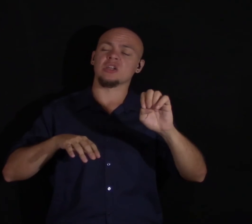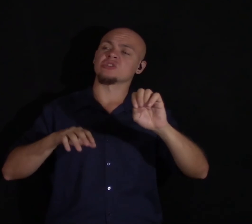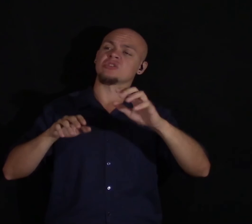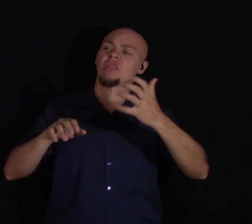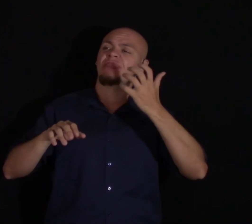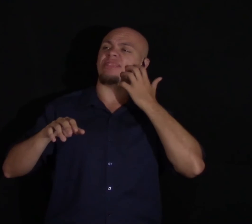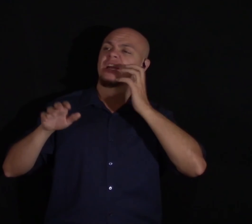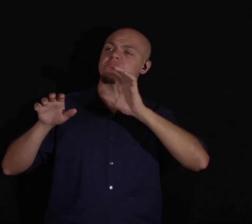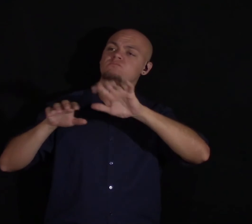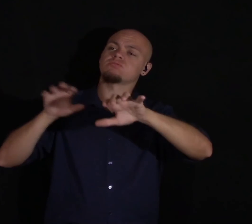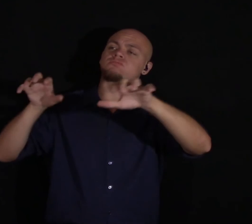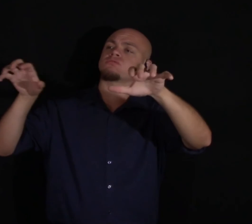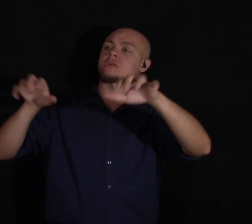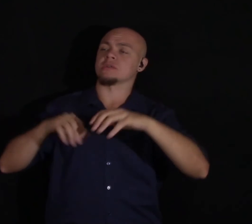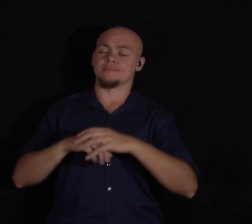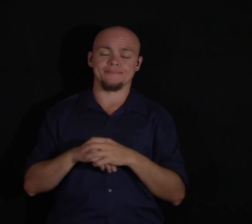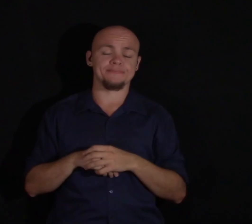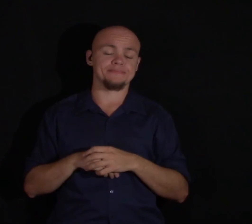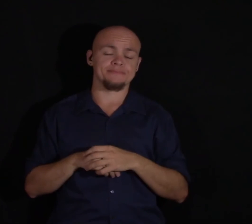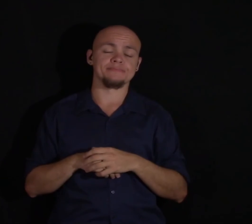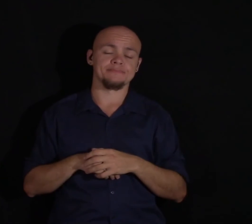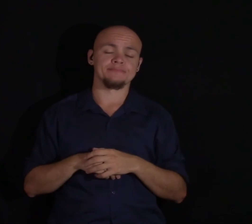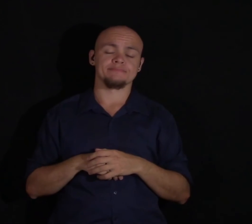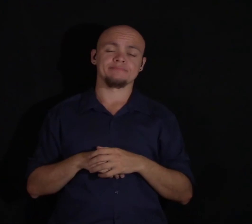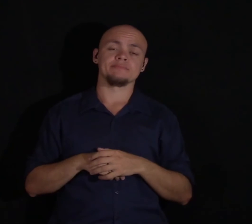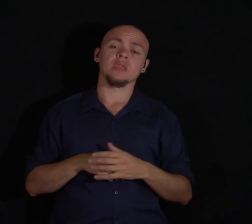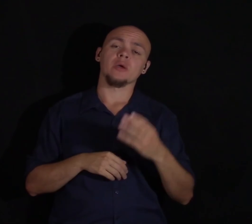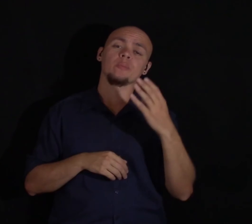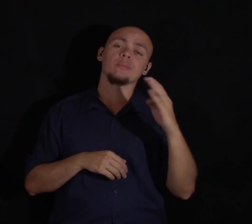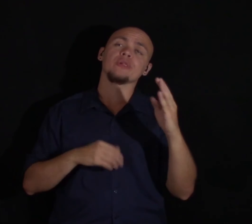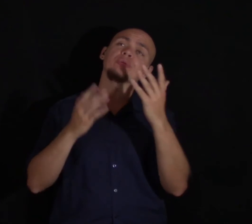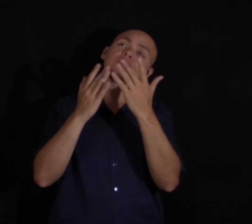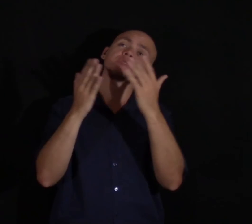Its fair lakes reflect a blue and gentle sky, and